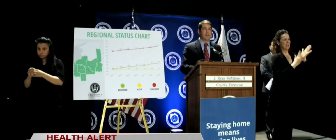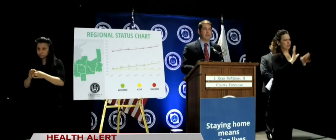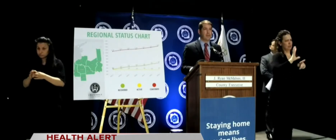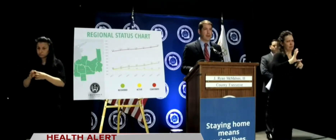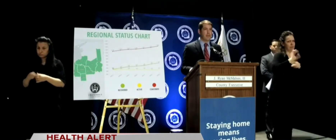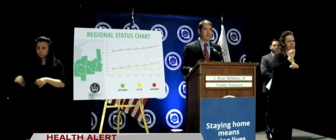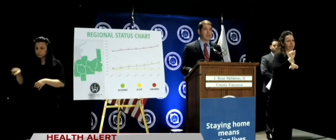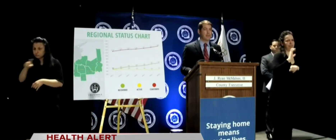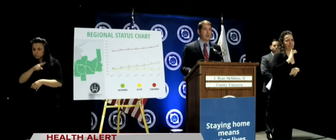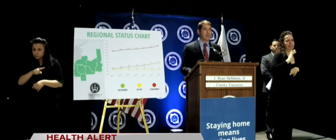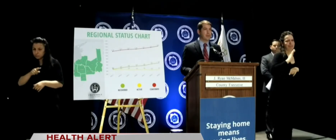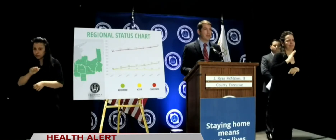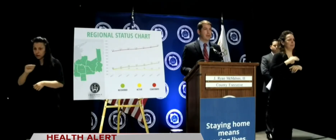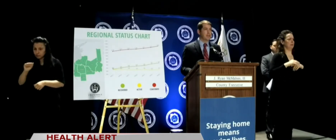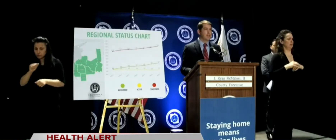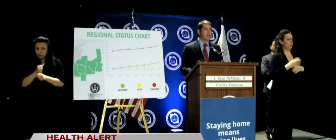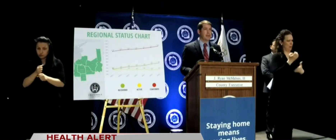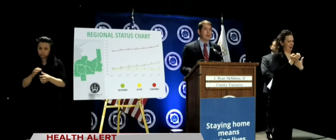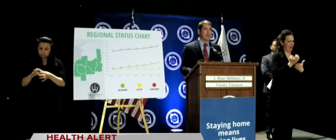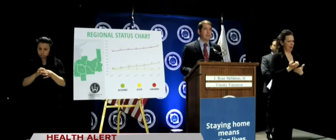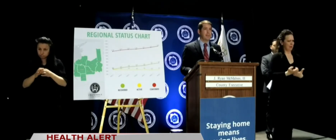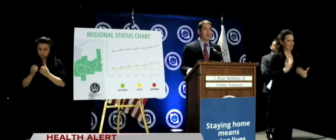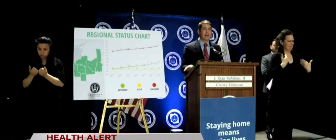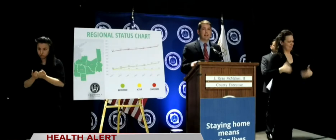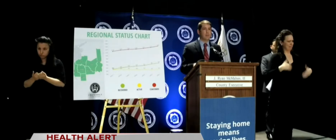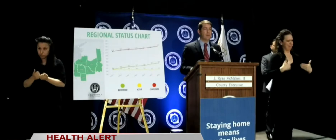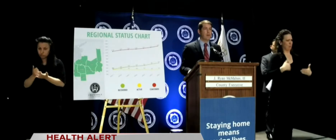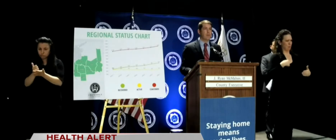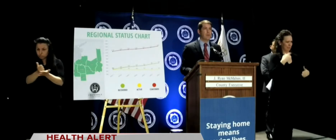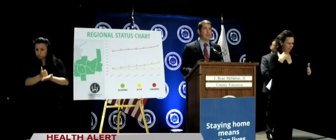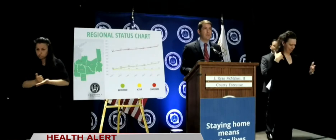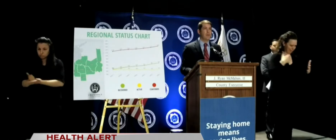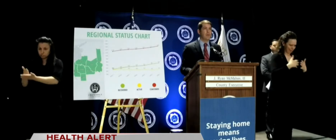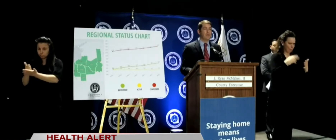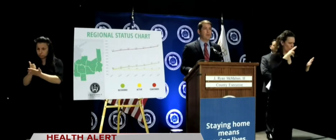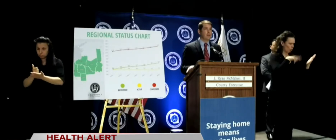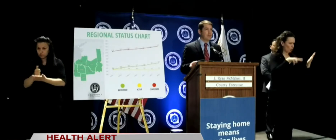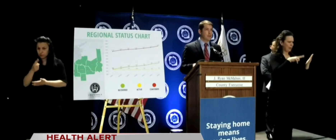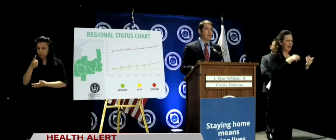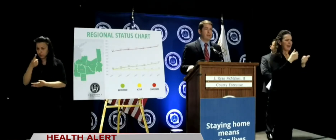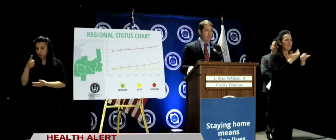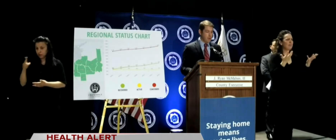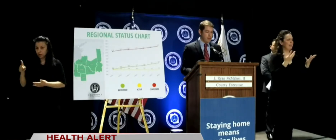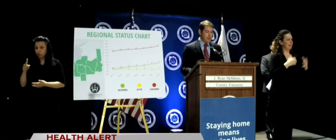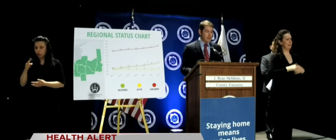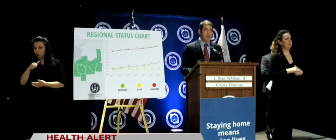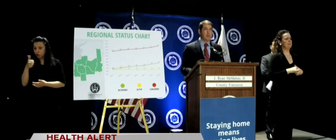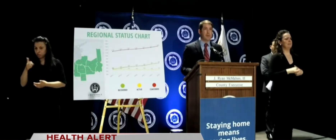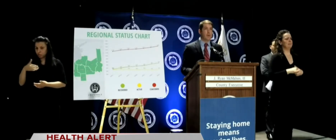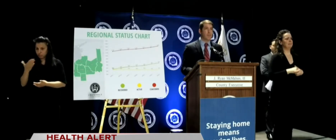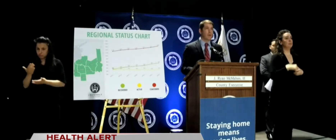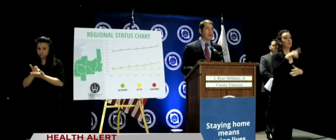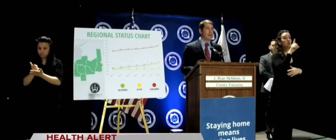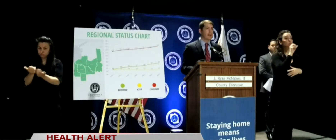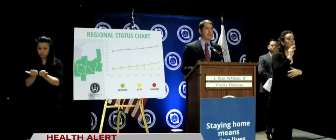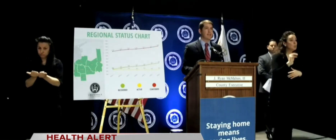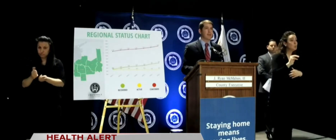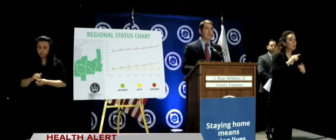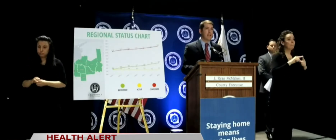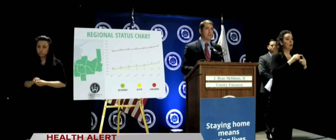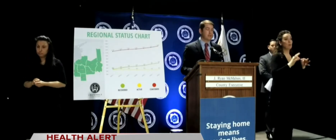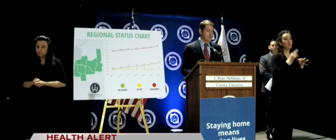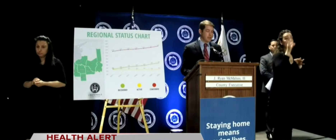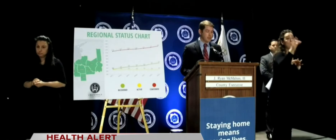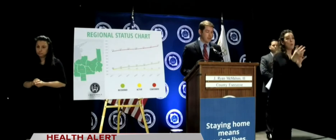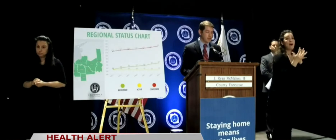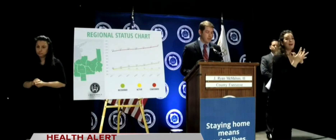has been further evidenced throughout this crisis. Connecting with people virtually, remotely has never been more important, and that's the